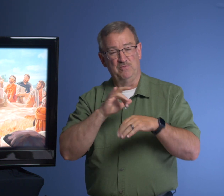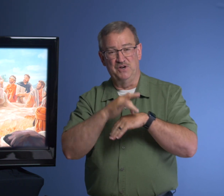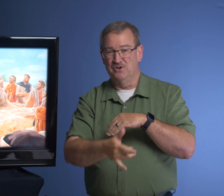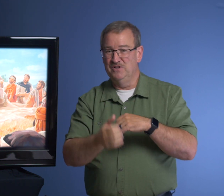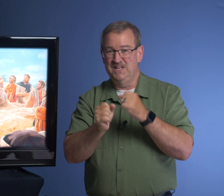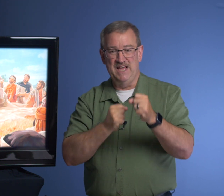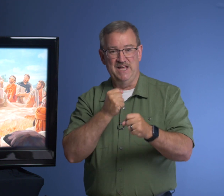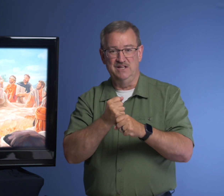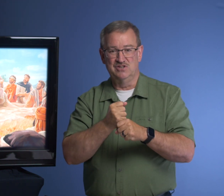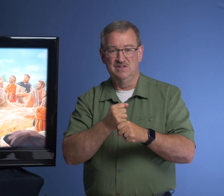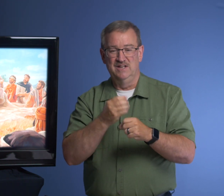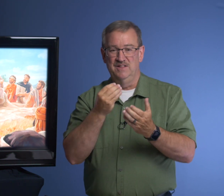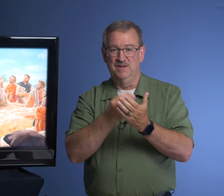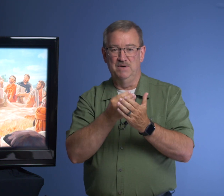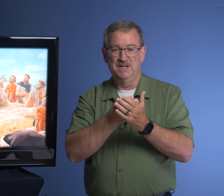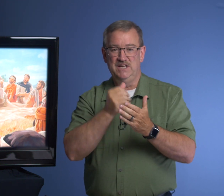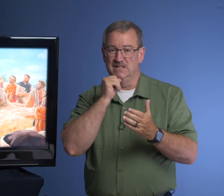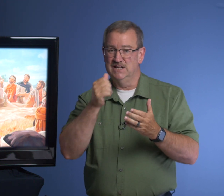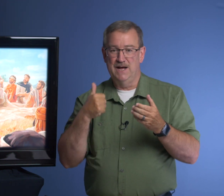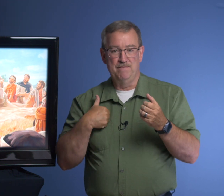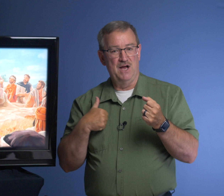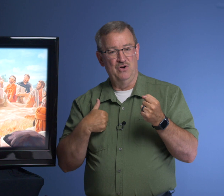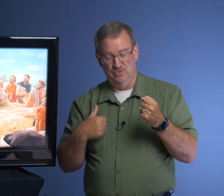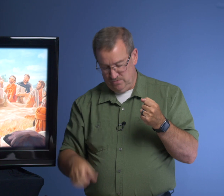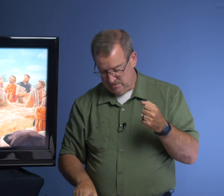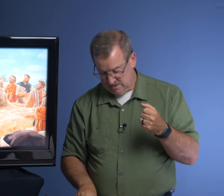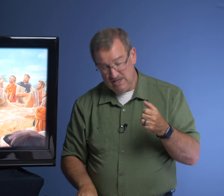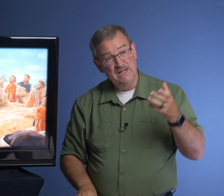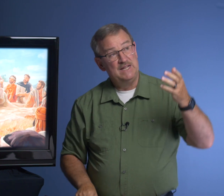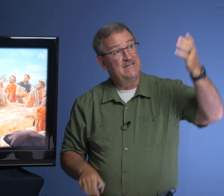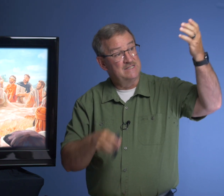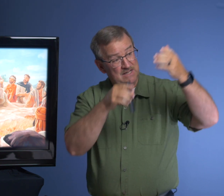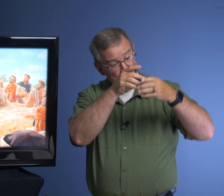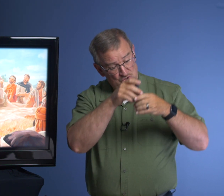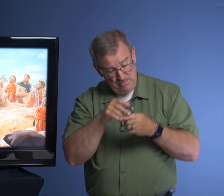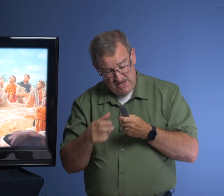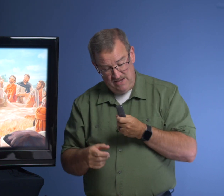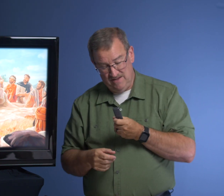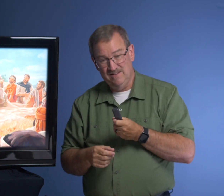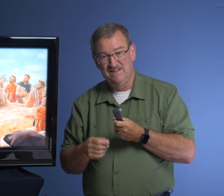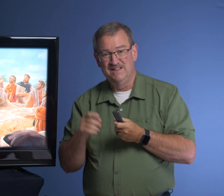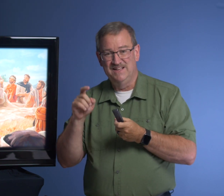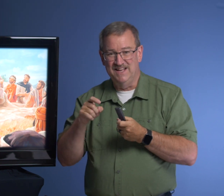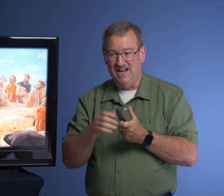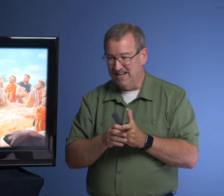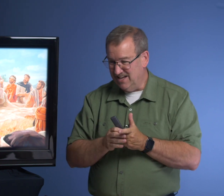an early age that money is not my own. It's given to me, and I give